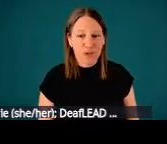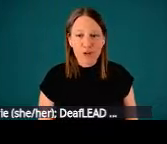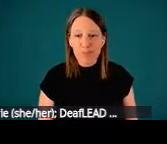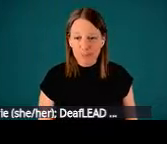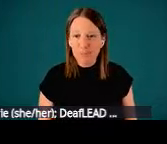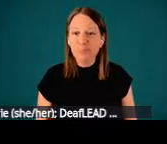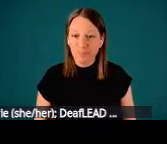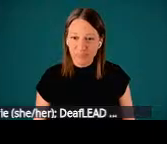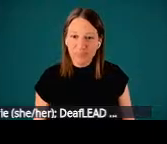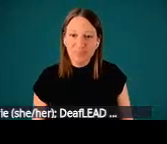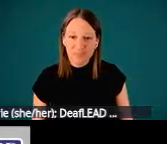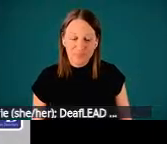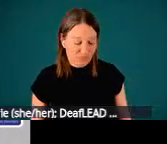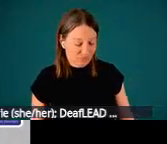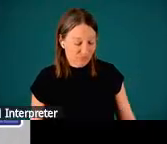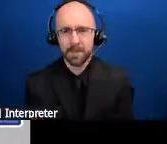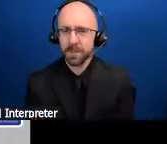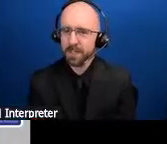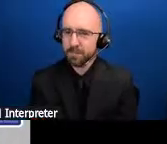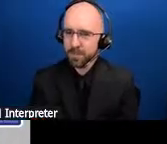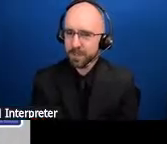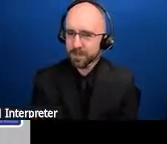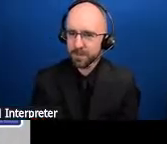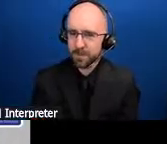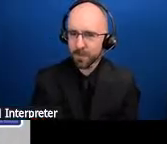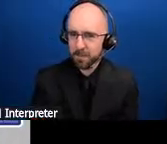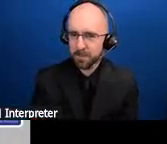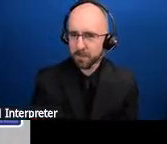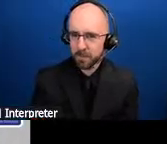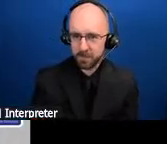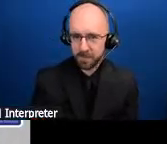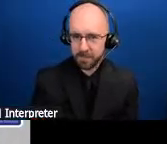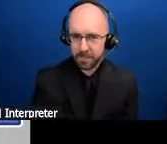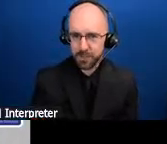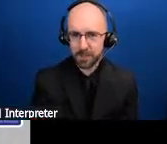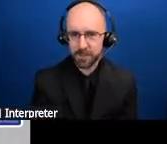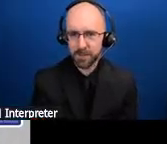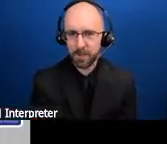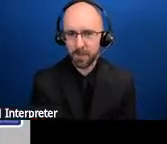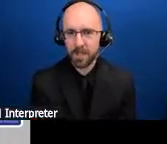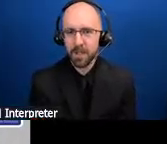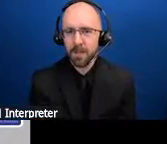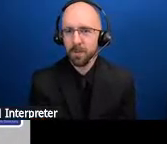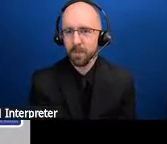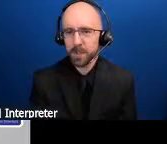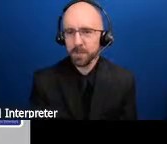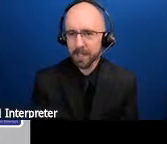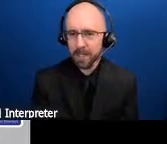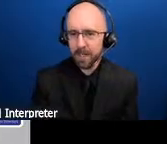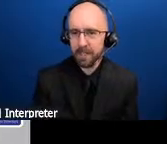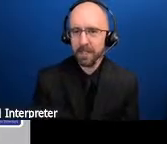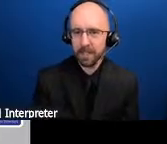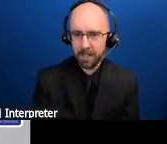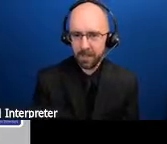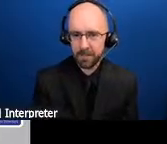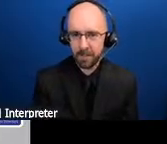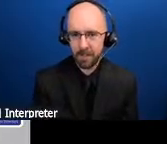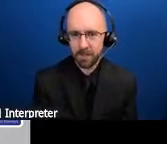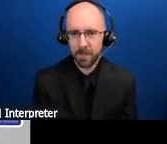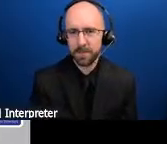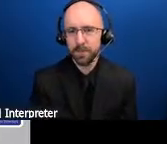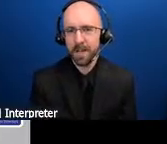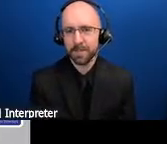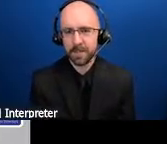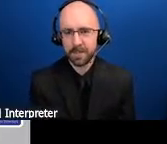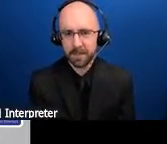on that further. Yeah, so we're getting pretty close to the wrap up of our presentation. So when we're communicating in